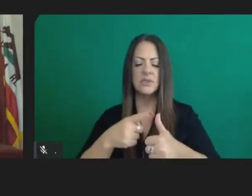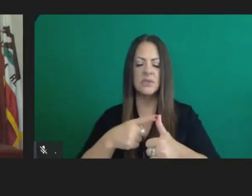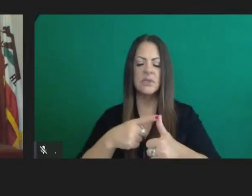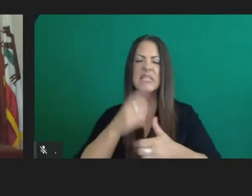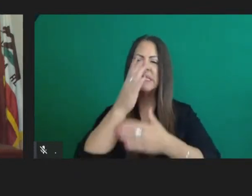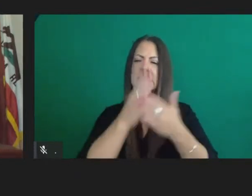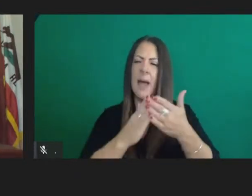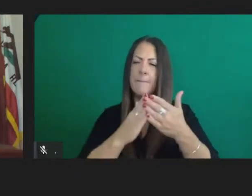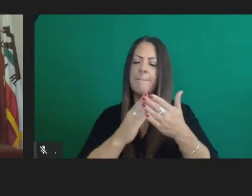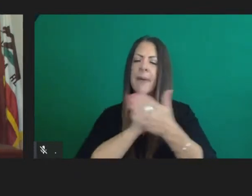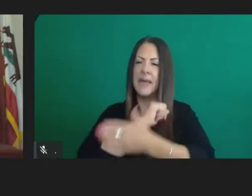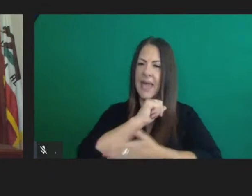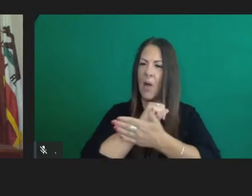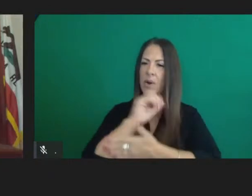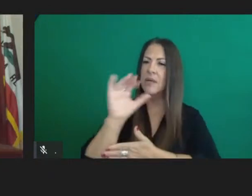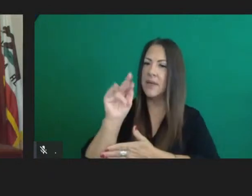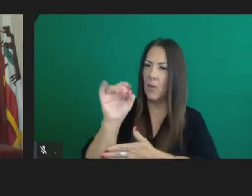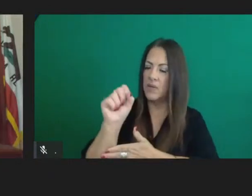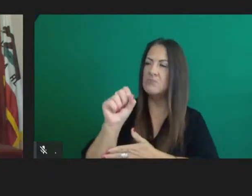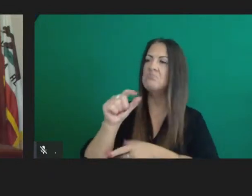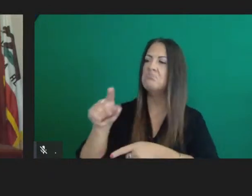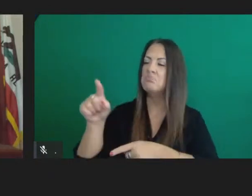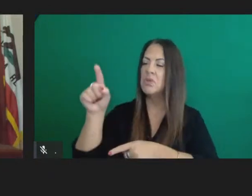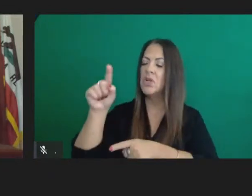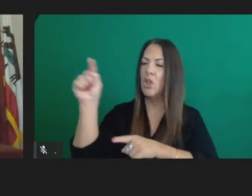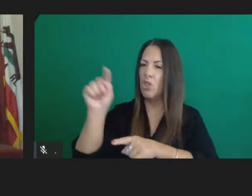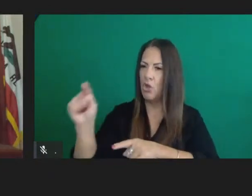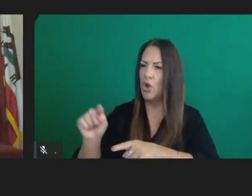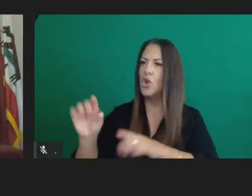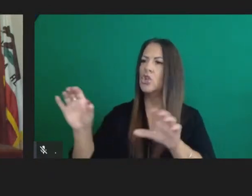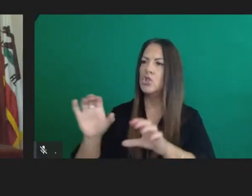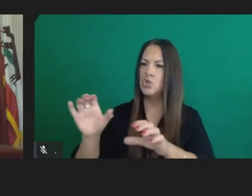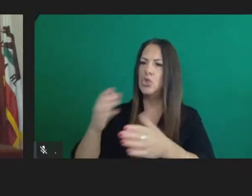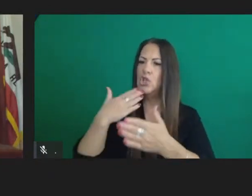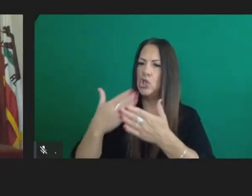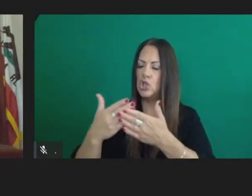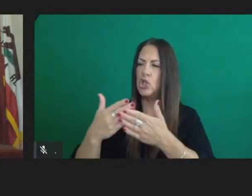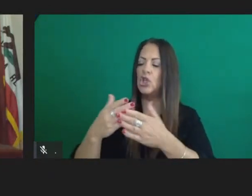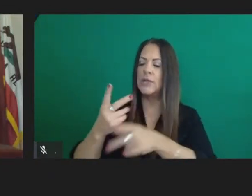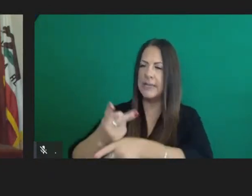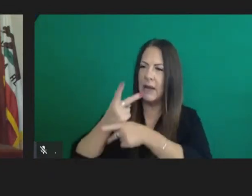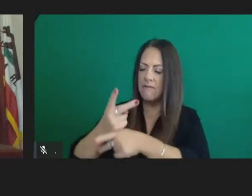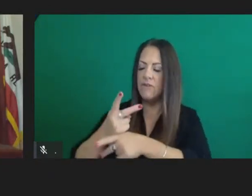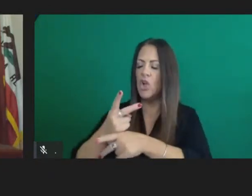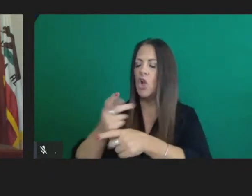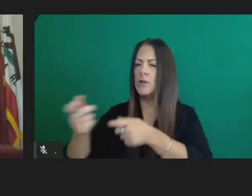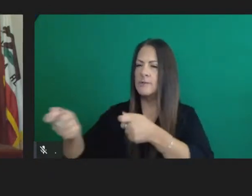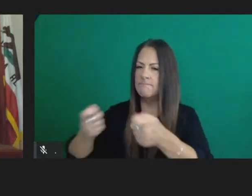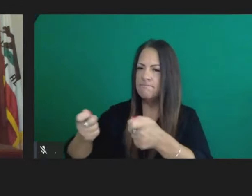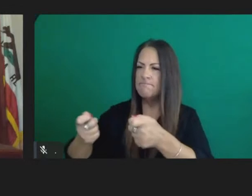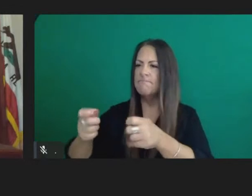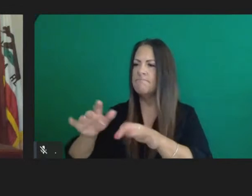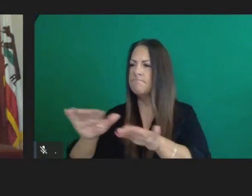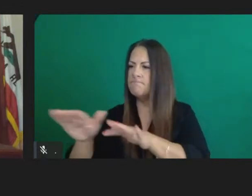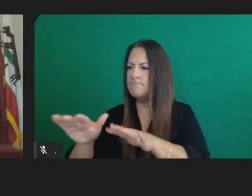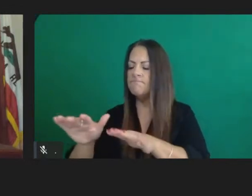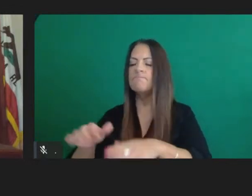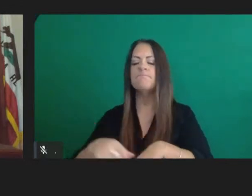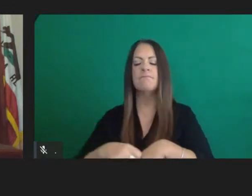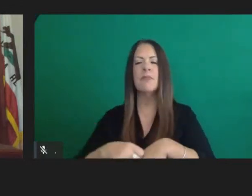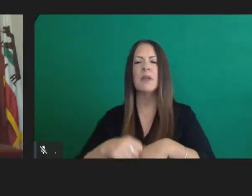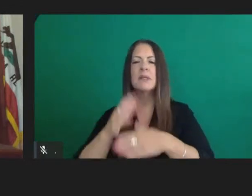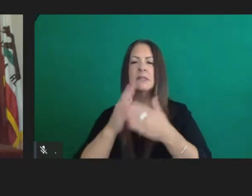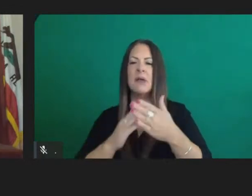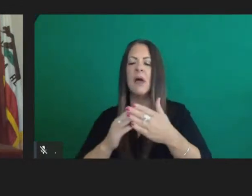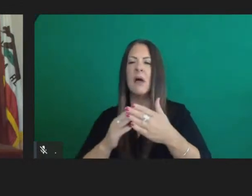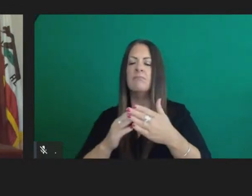counties are doing a number of things to get their handle on transmission. I will say that in some large counties that do